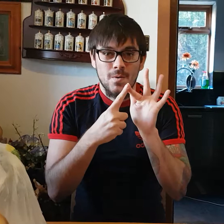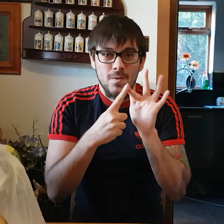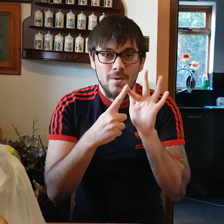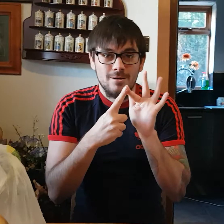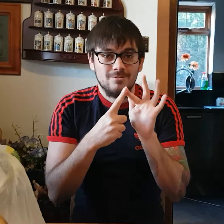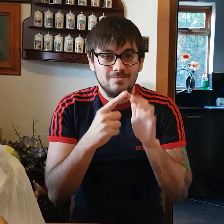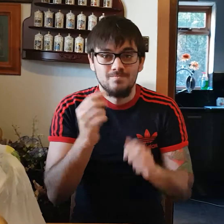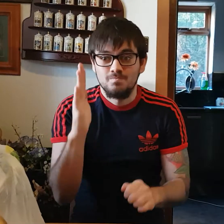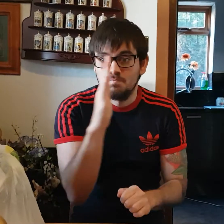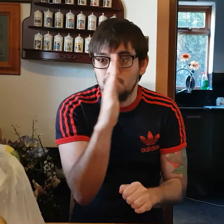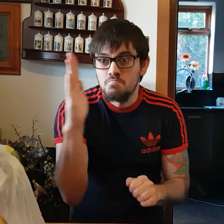The baby is due in June.